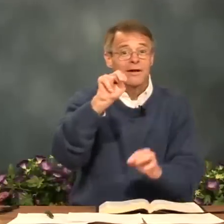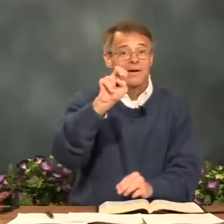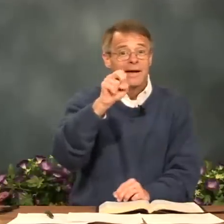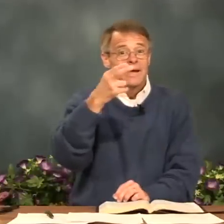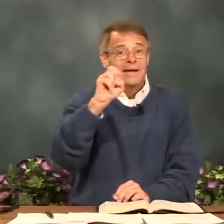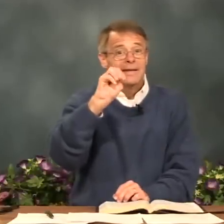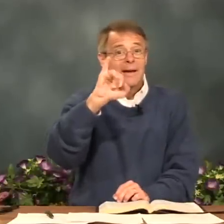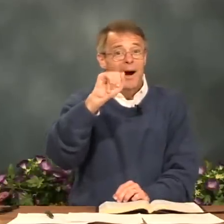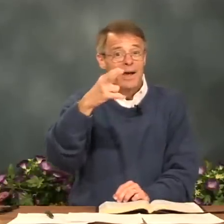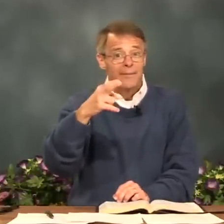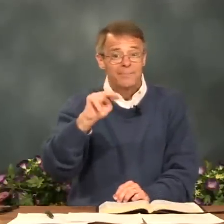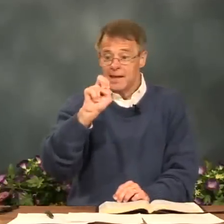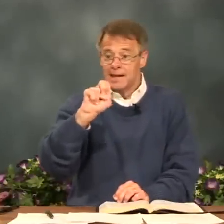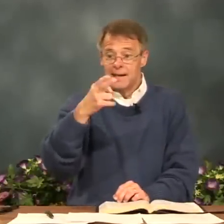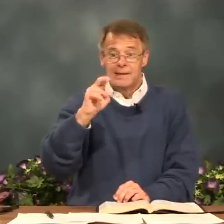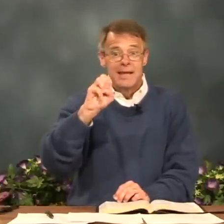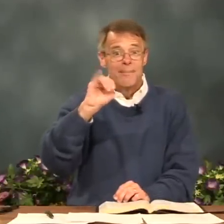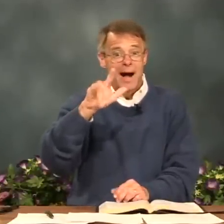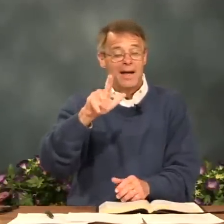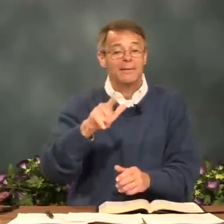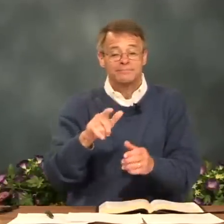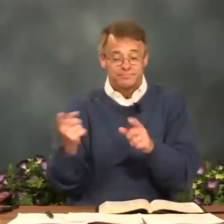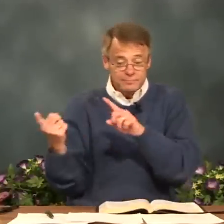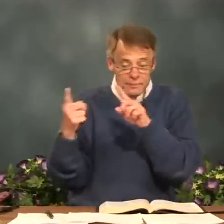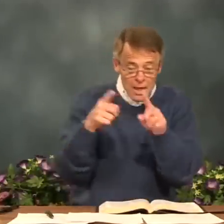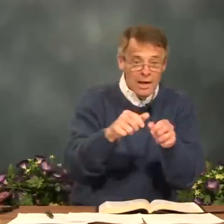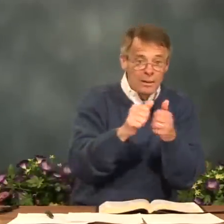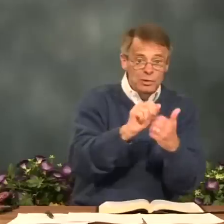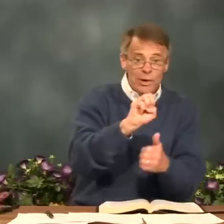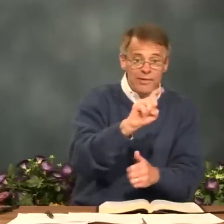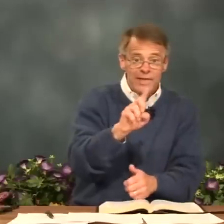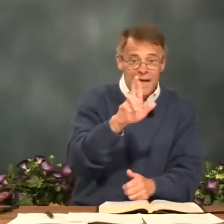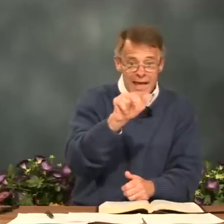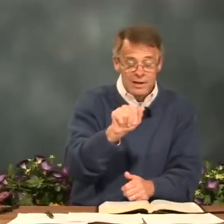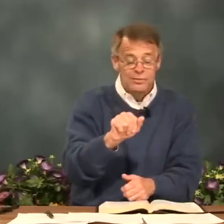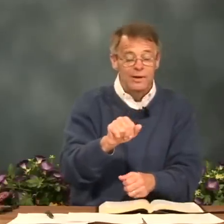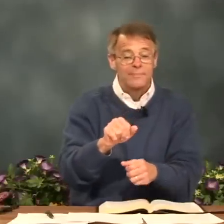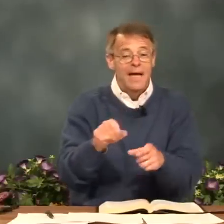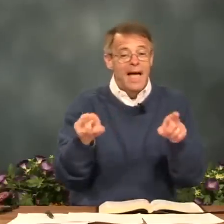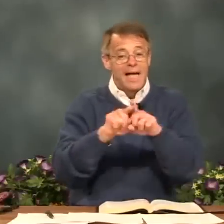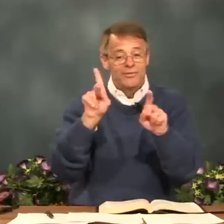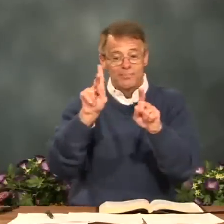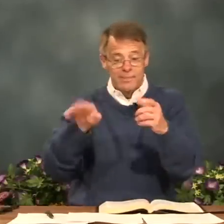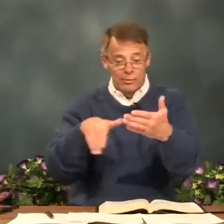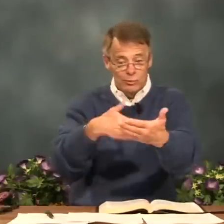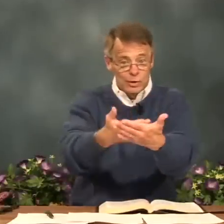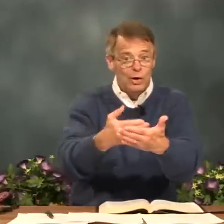of Nehemiah. Nehemiah comes with Ezra as the people